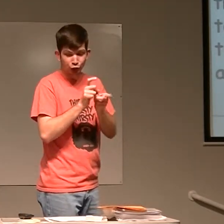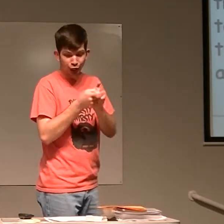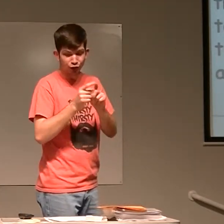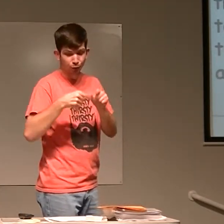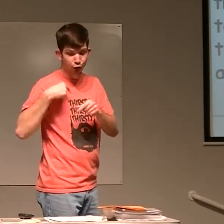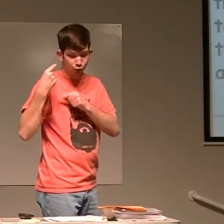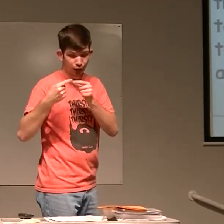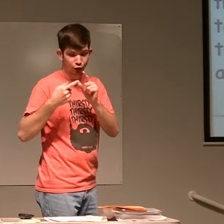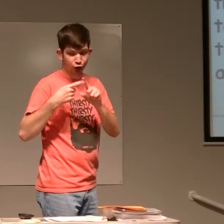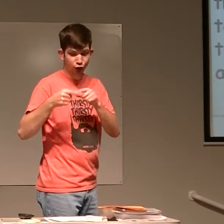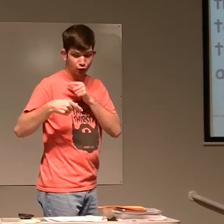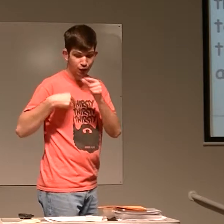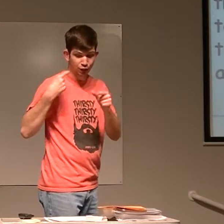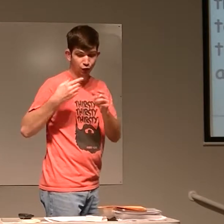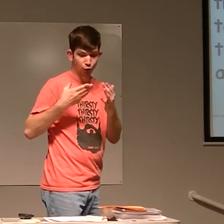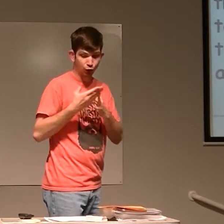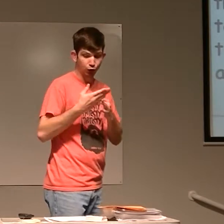changed from generation to generation through